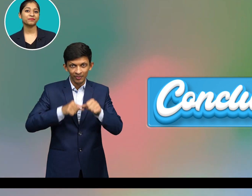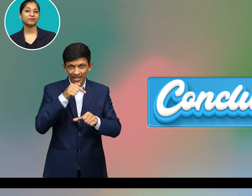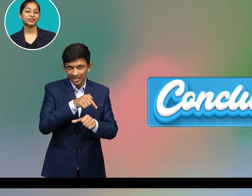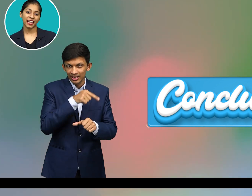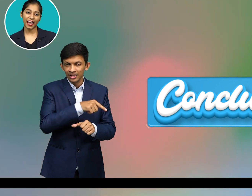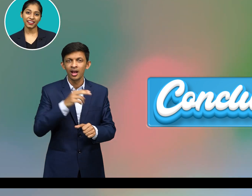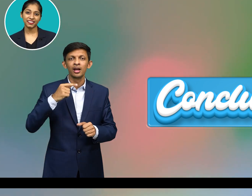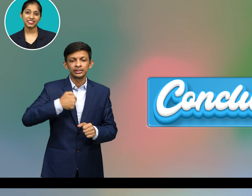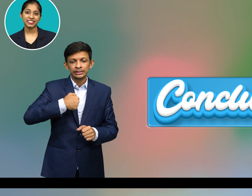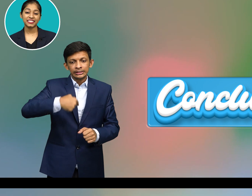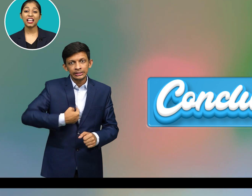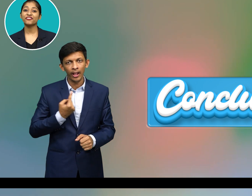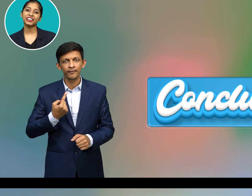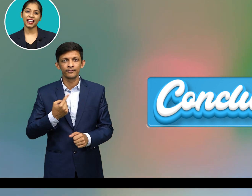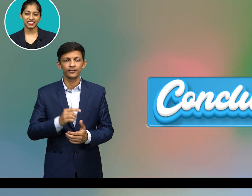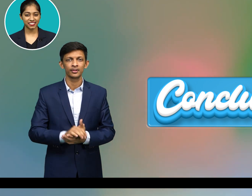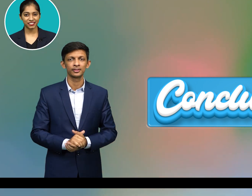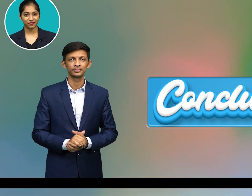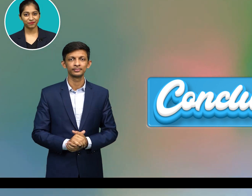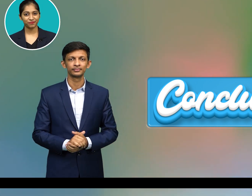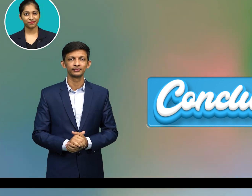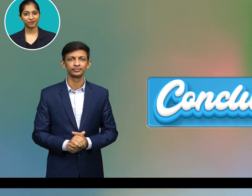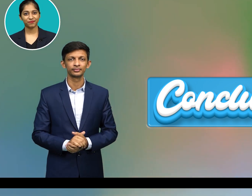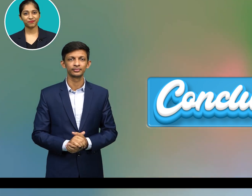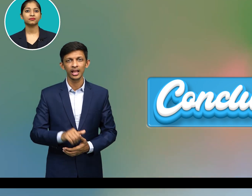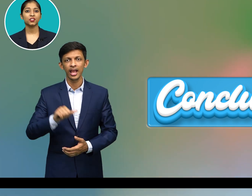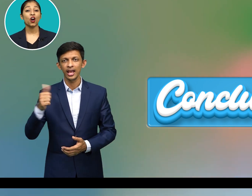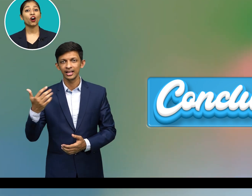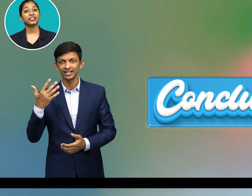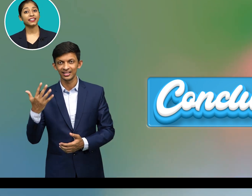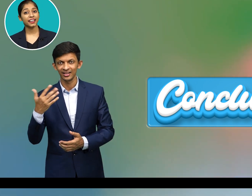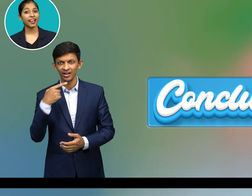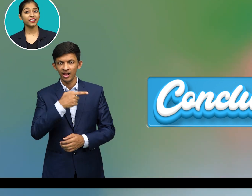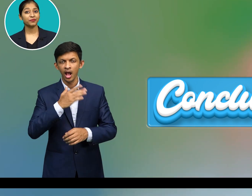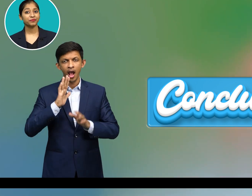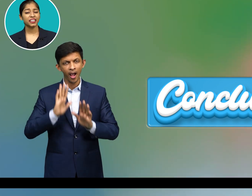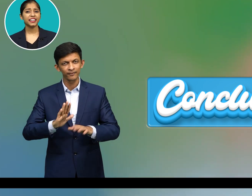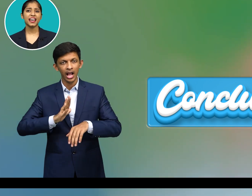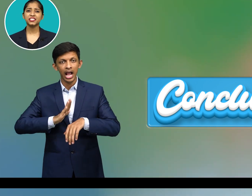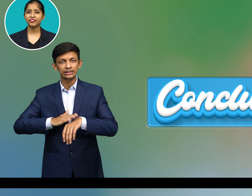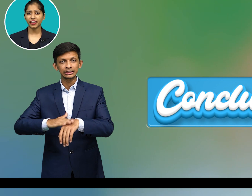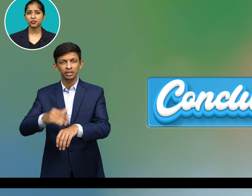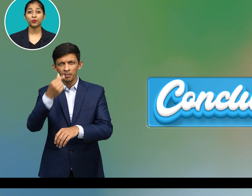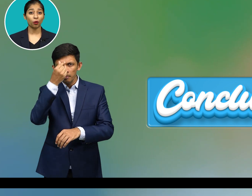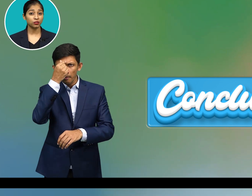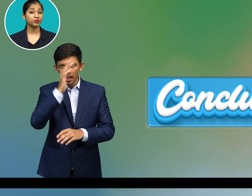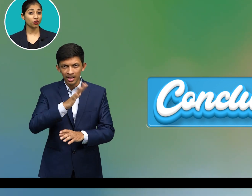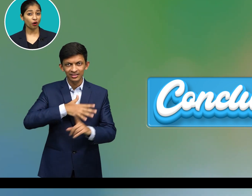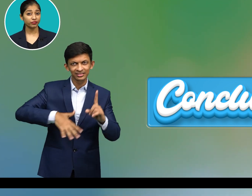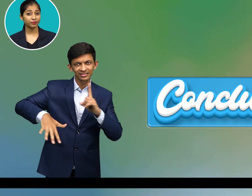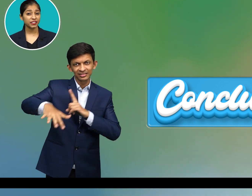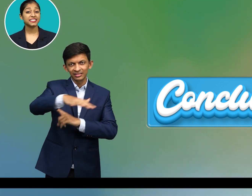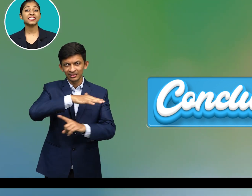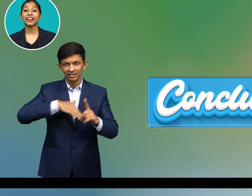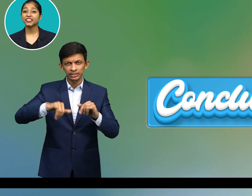modernization, and self-reliance. On the other hand, it has faced problems